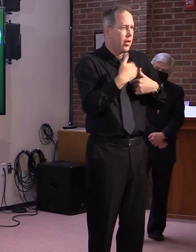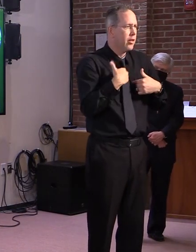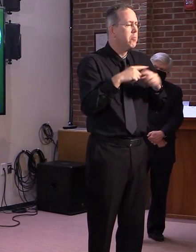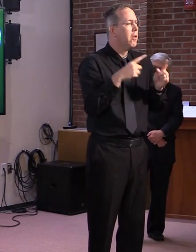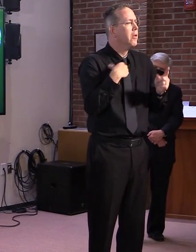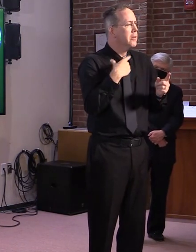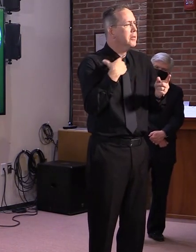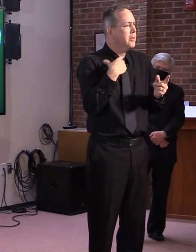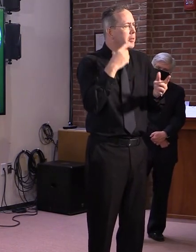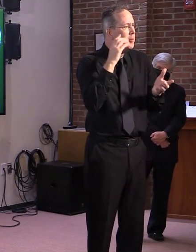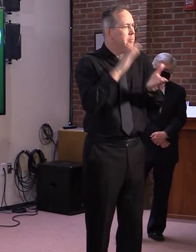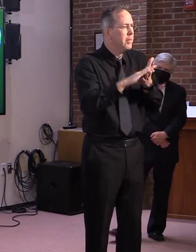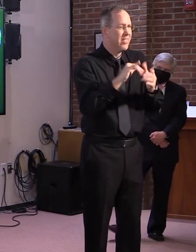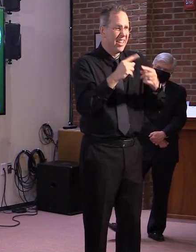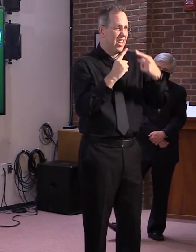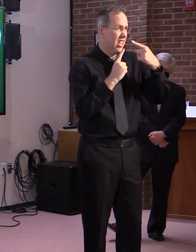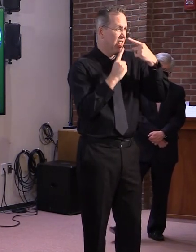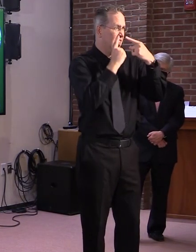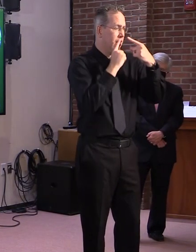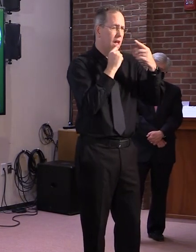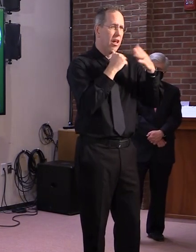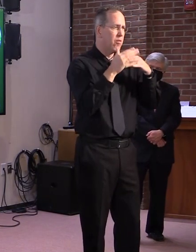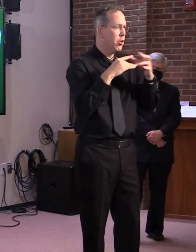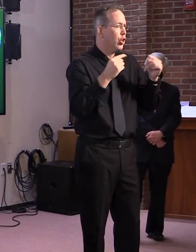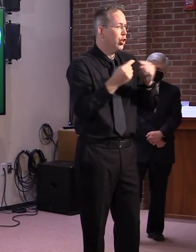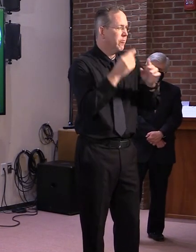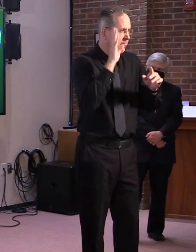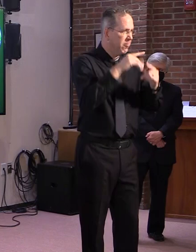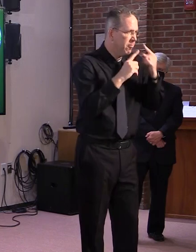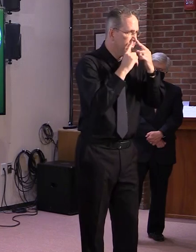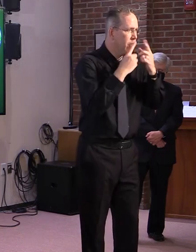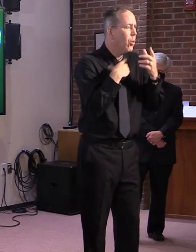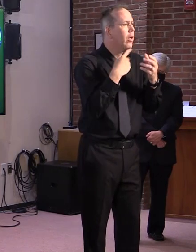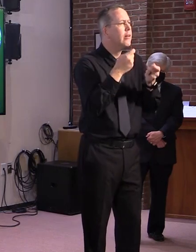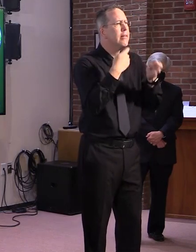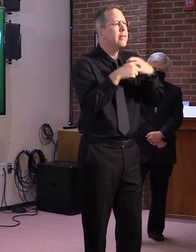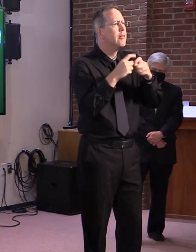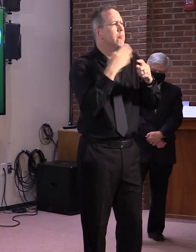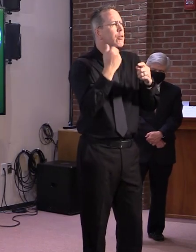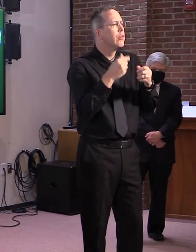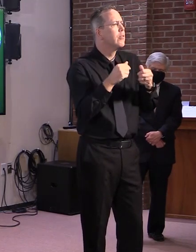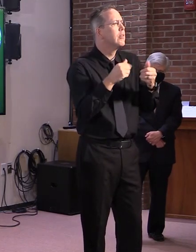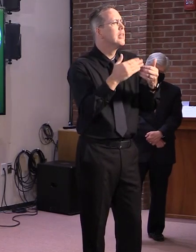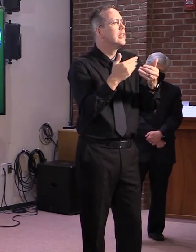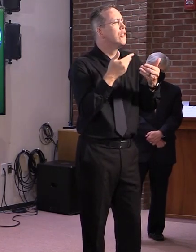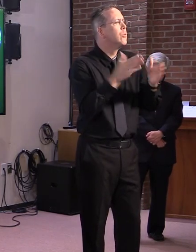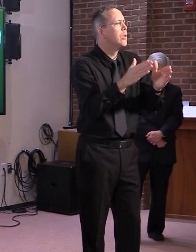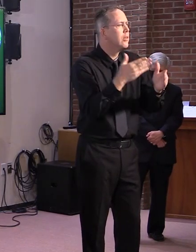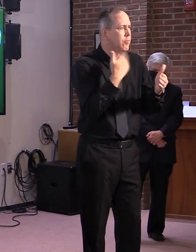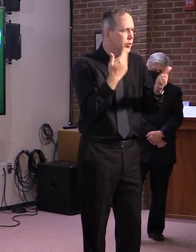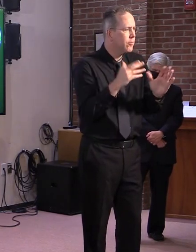easier at some point, and it's going to become more a part of our normal lives,